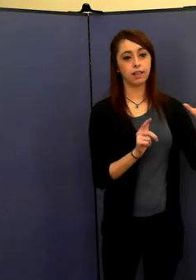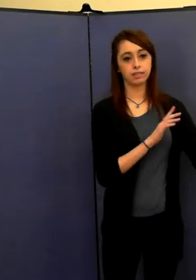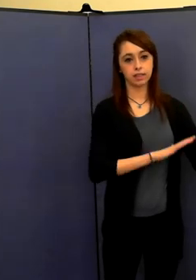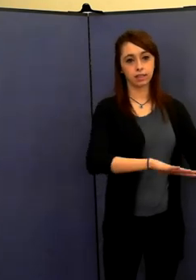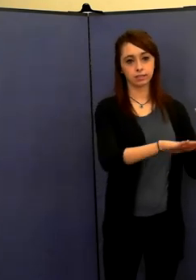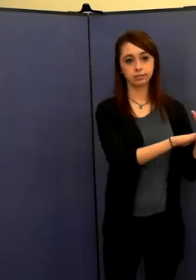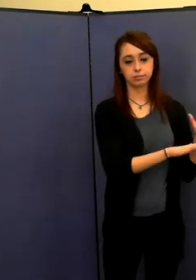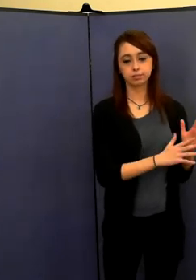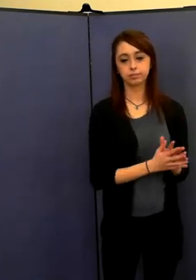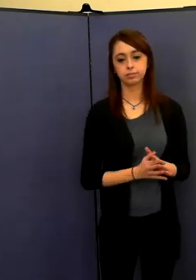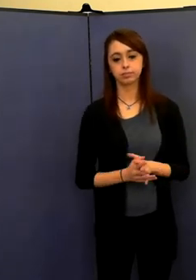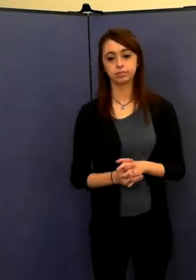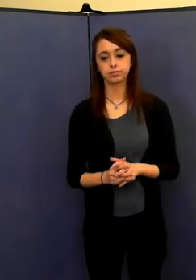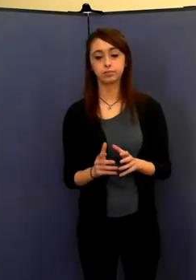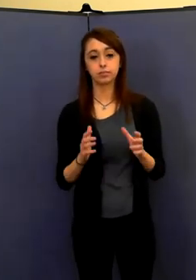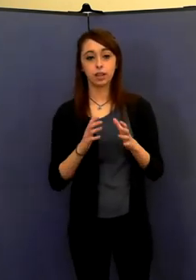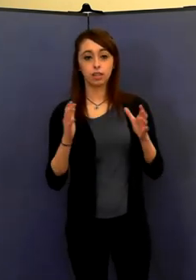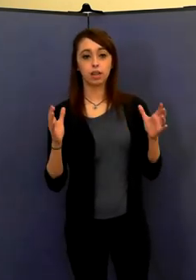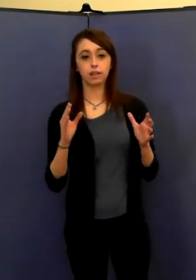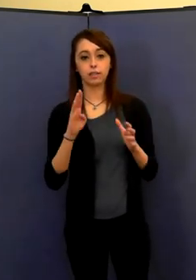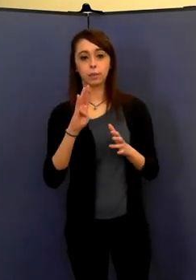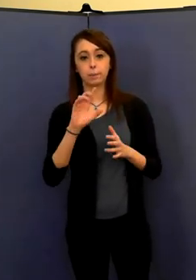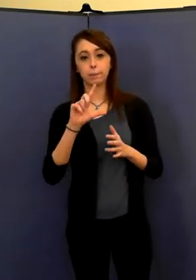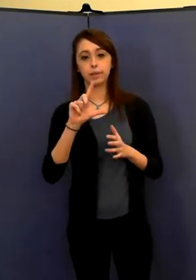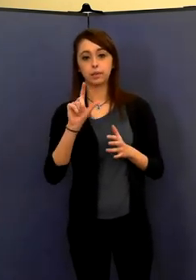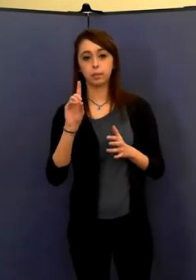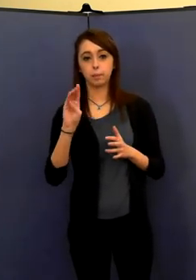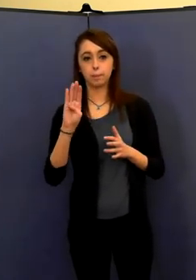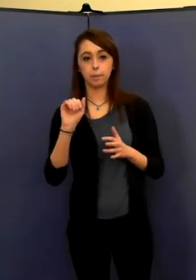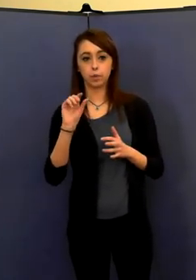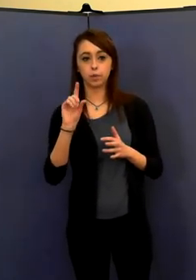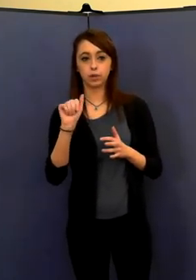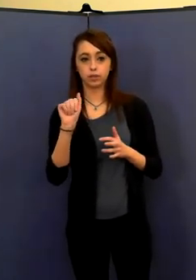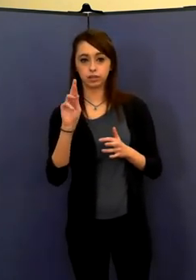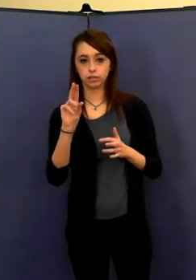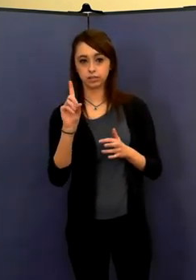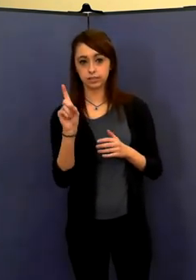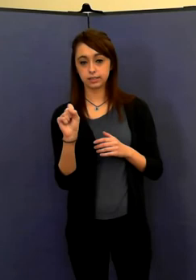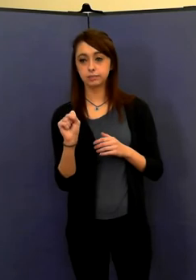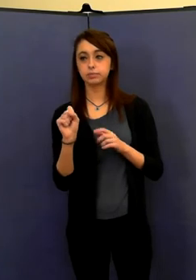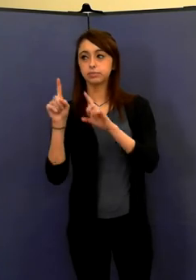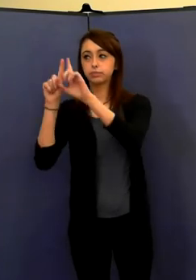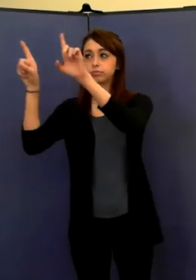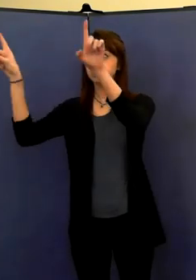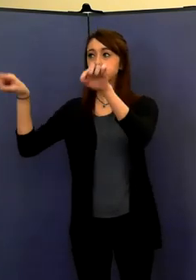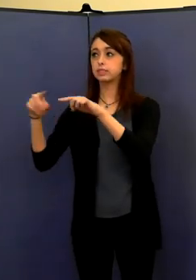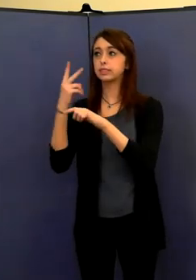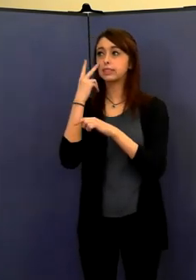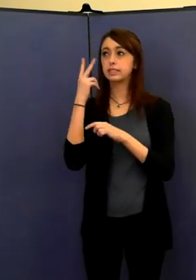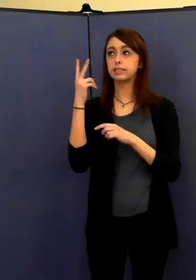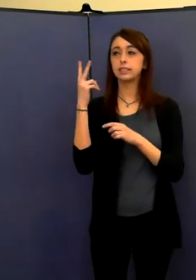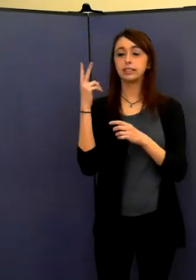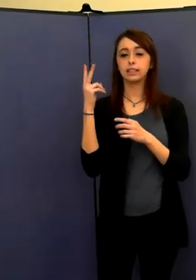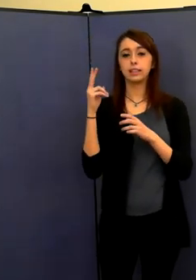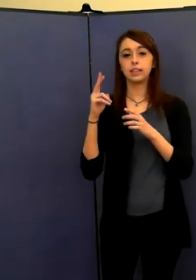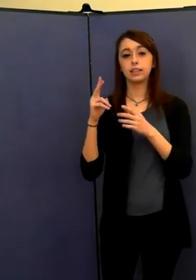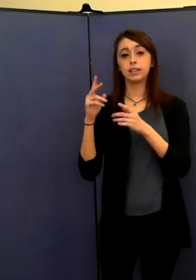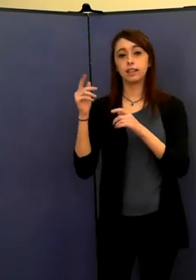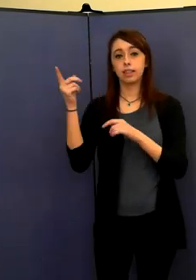And a lot of the billboards and stuff on the sides have sponsors that support the team, and a lot of people always wear their